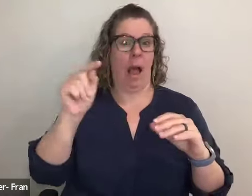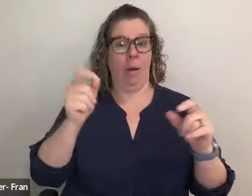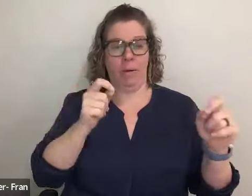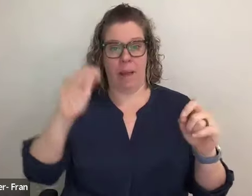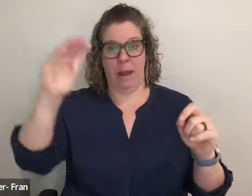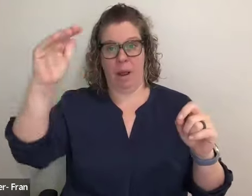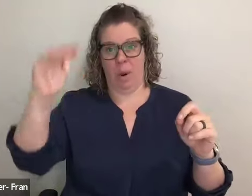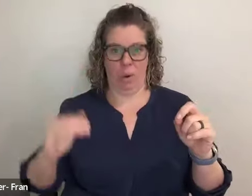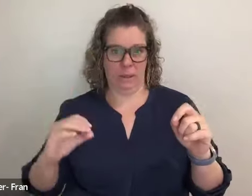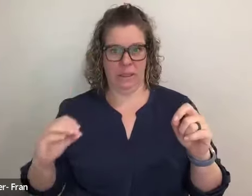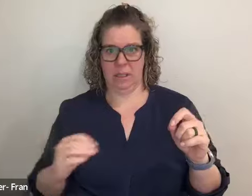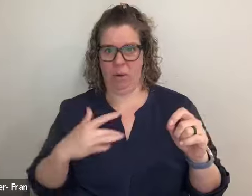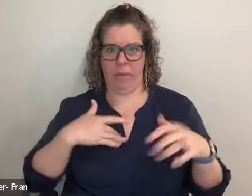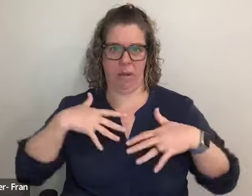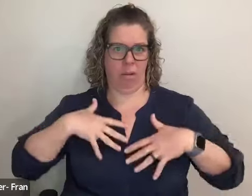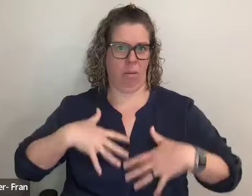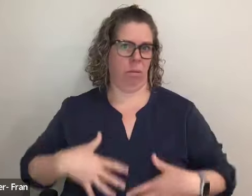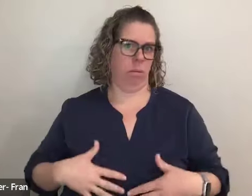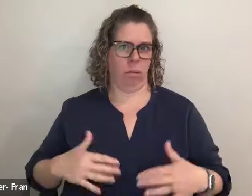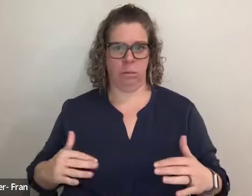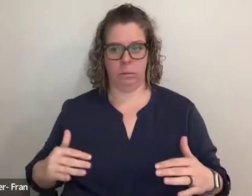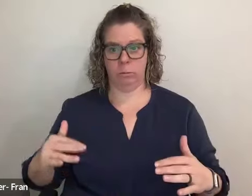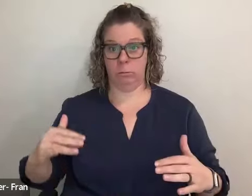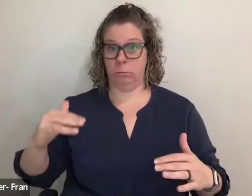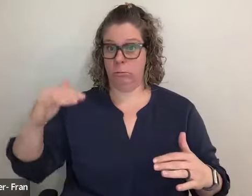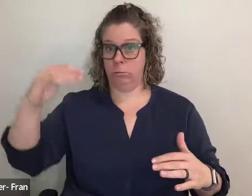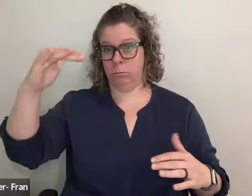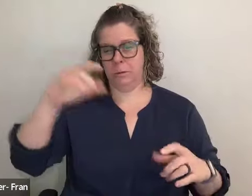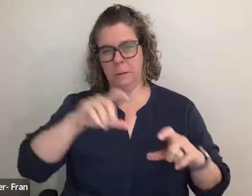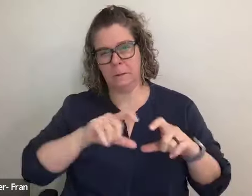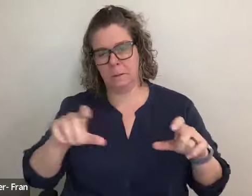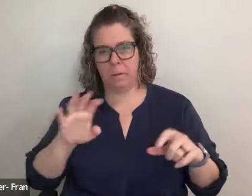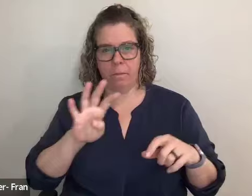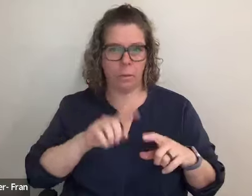scale of 1 to 10. And so roughly like 4,